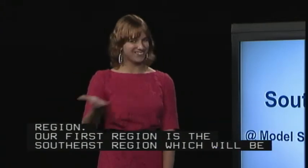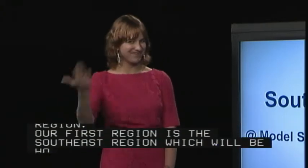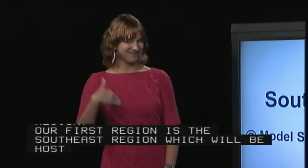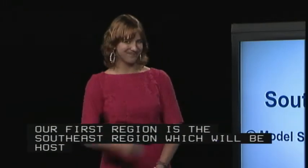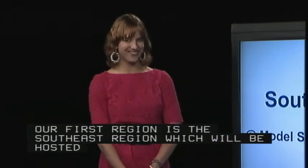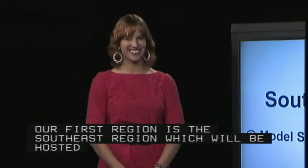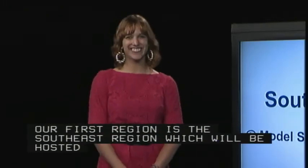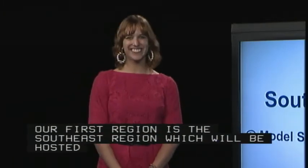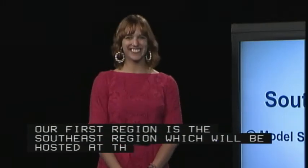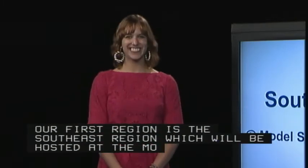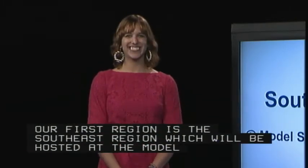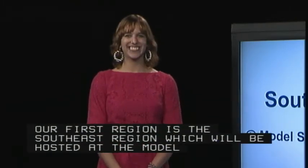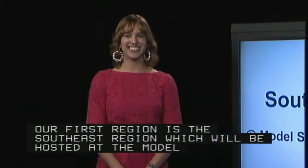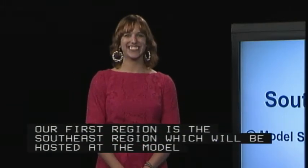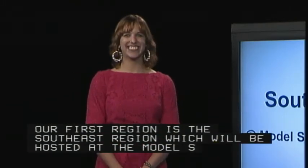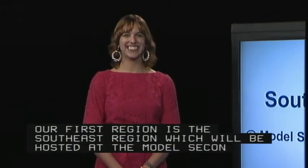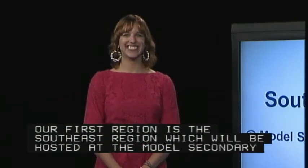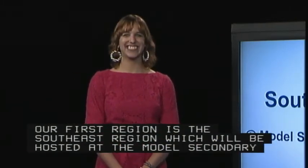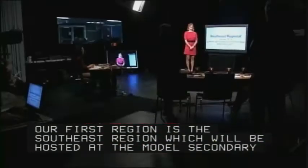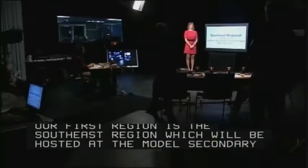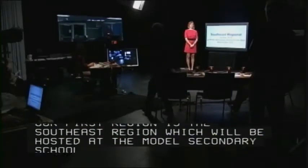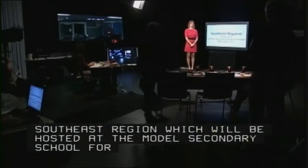first guest with us here today, if I could invite her up to the stage.